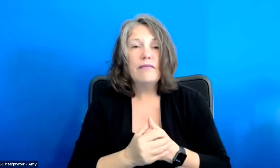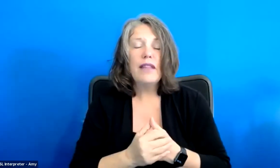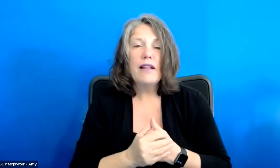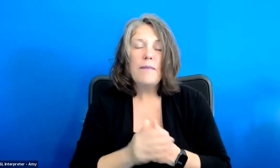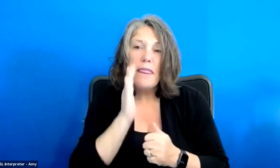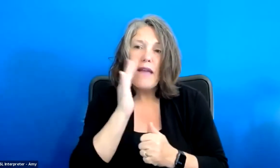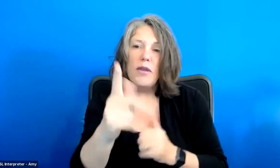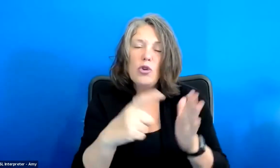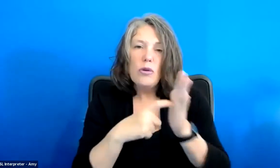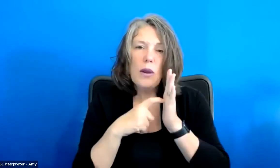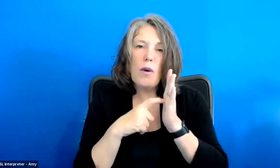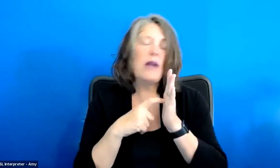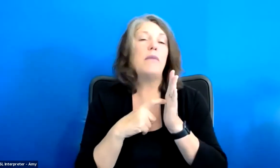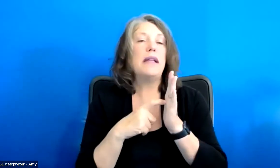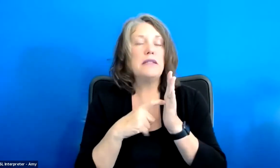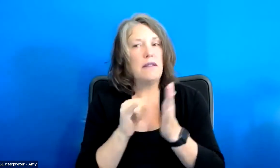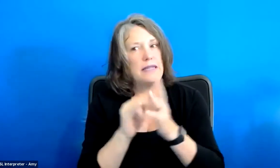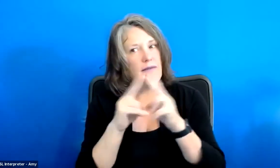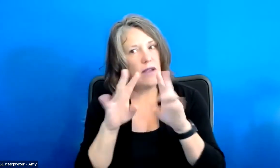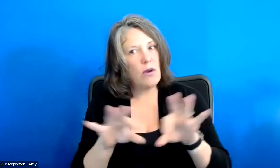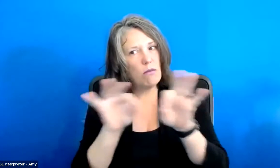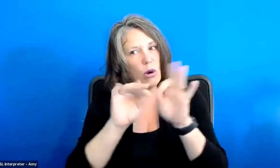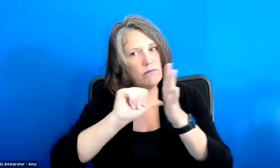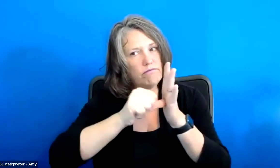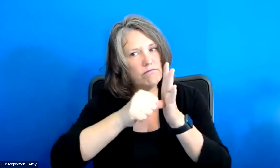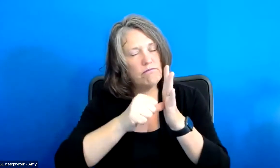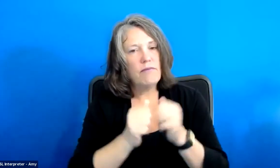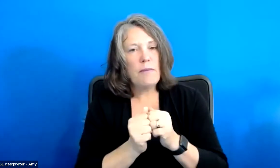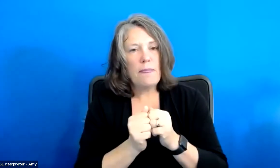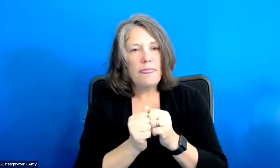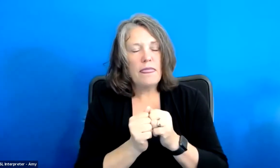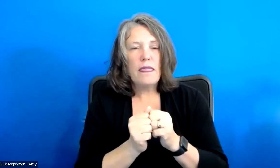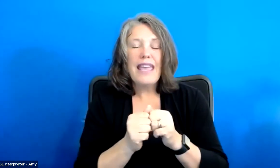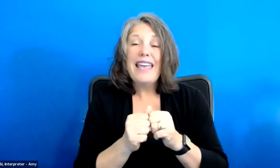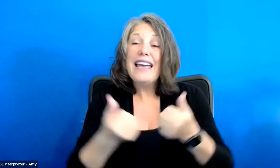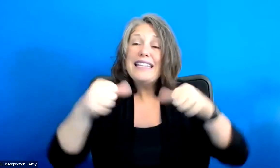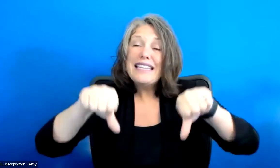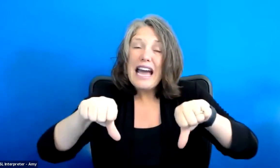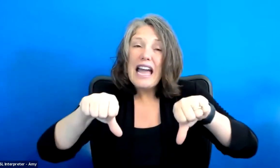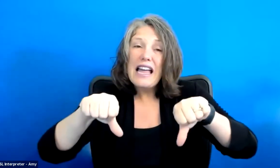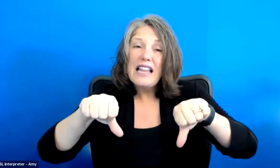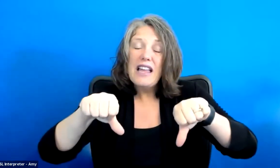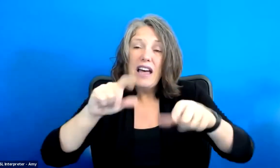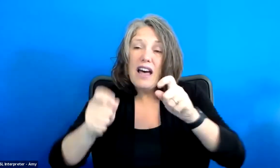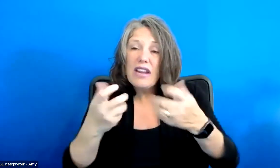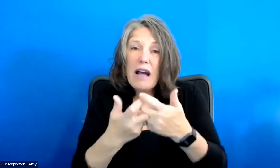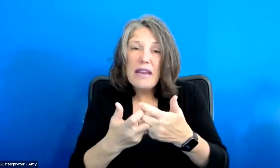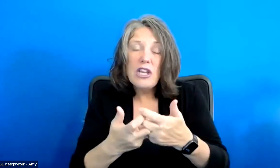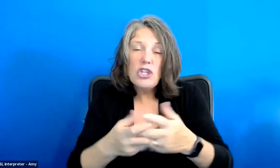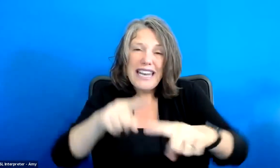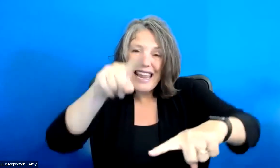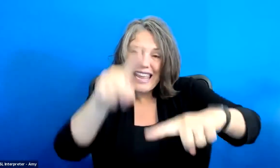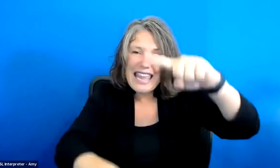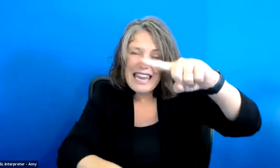future requirements. This is very important. A denial of accommodation cannot